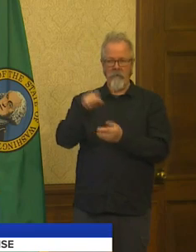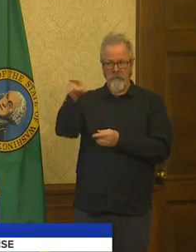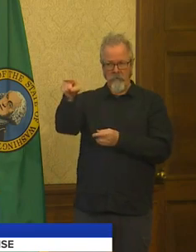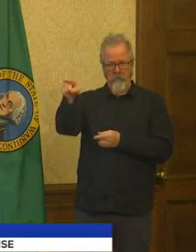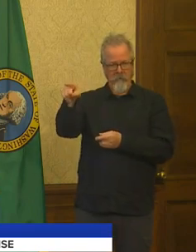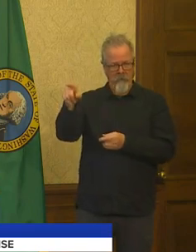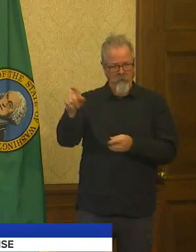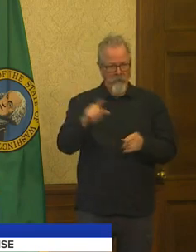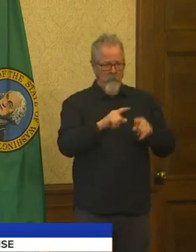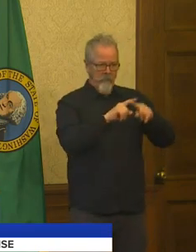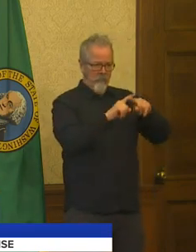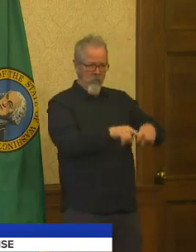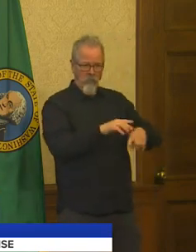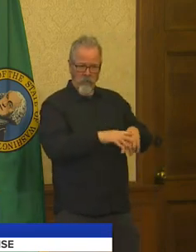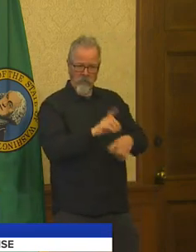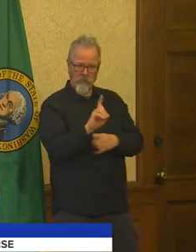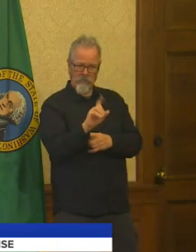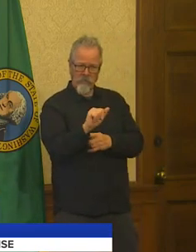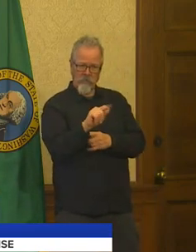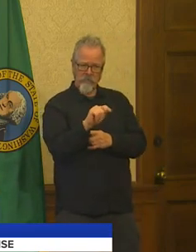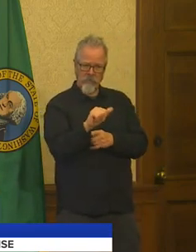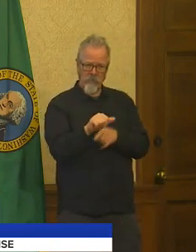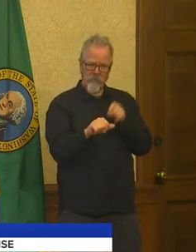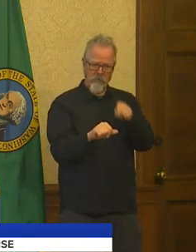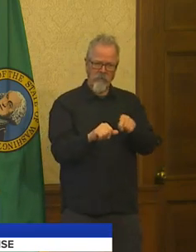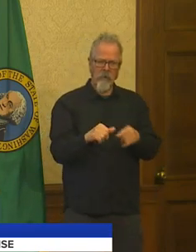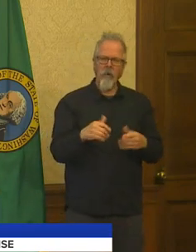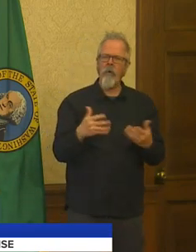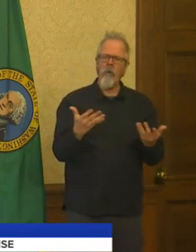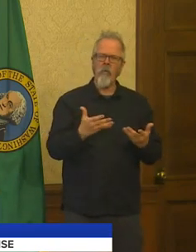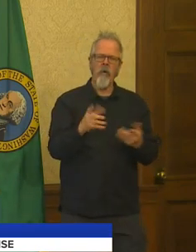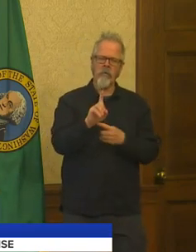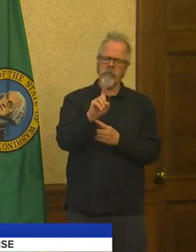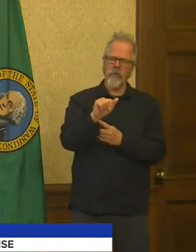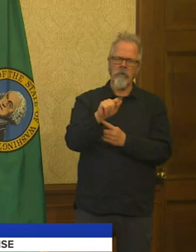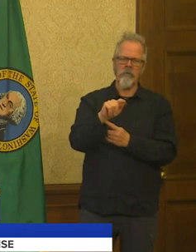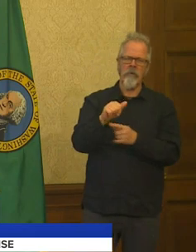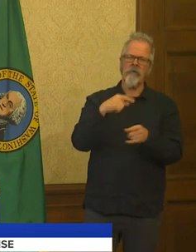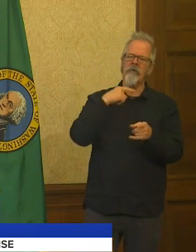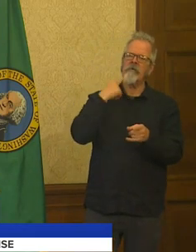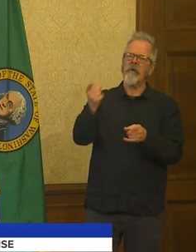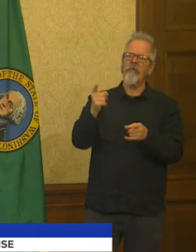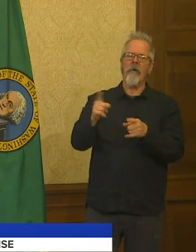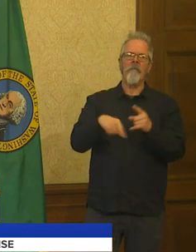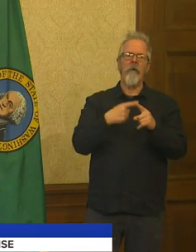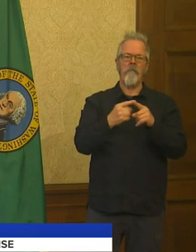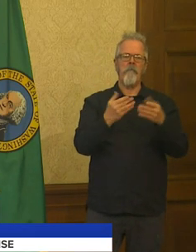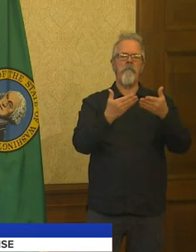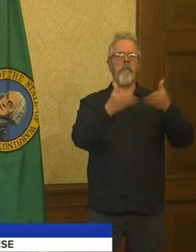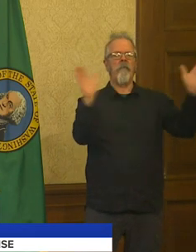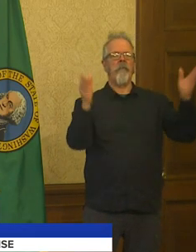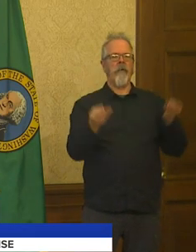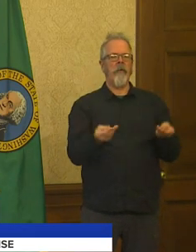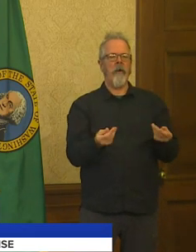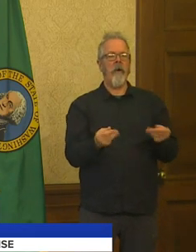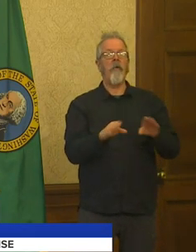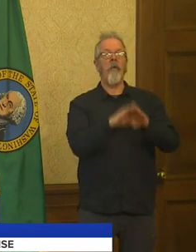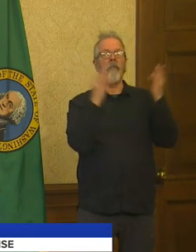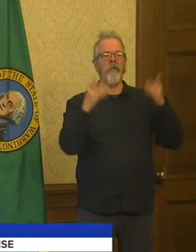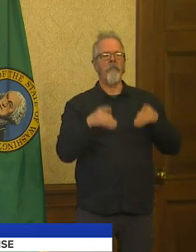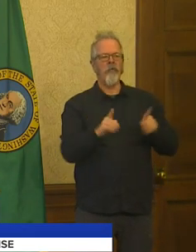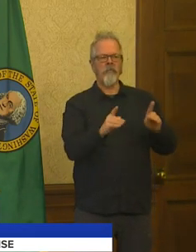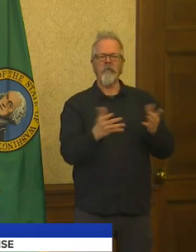public lands? And what might be the next thing that could open if those metrics continue in the right direction?